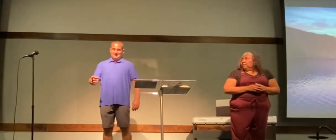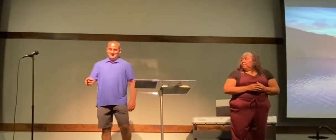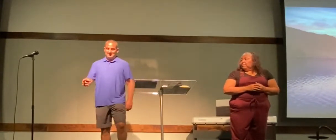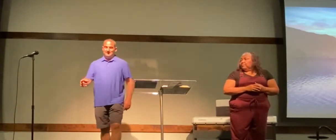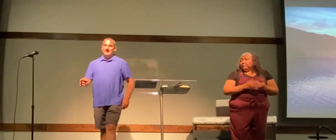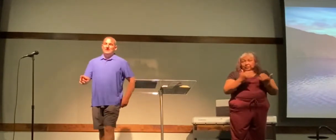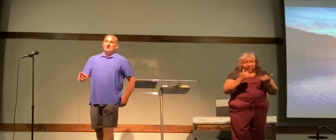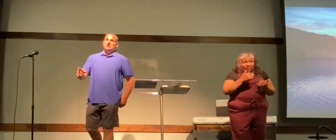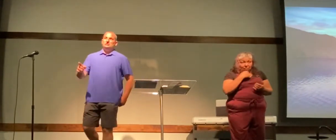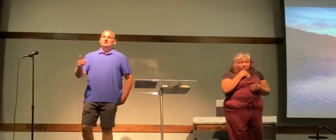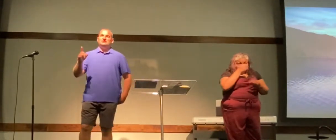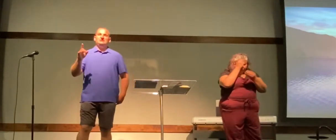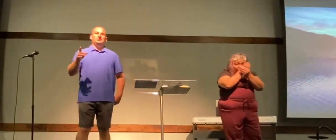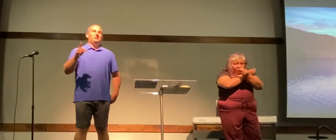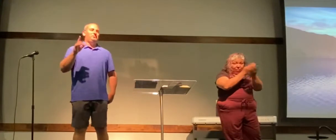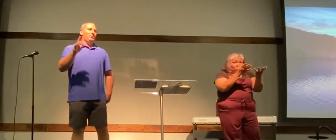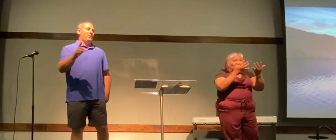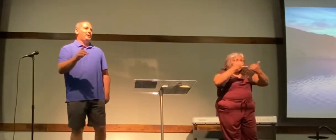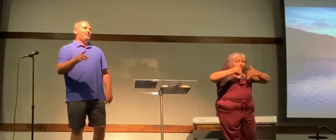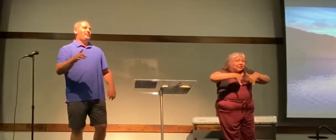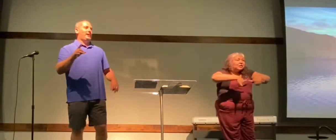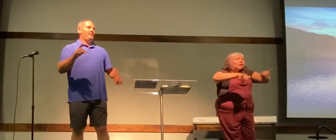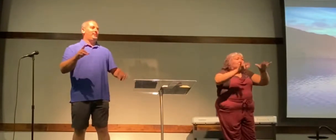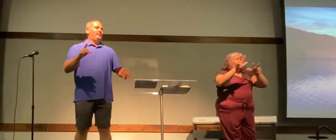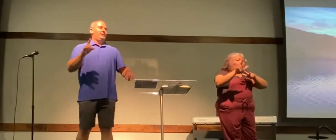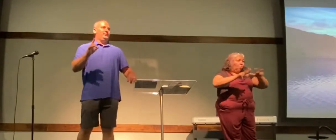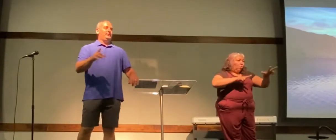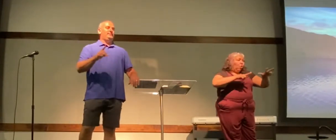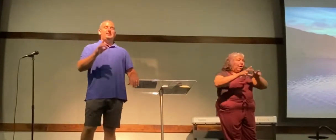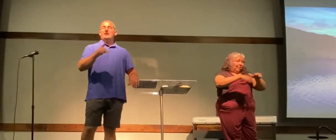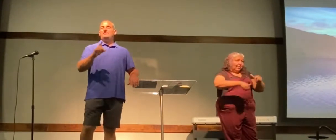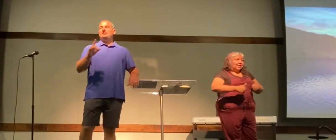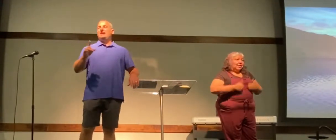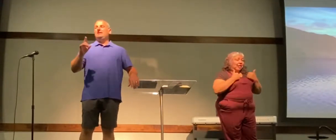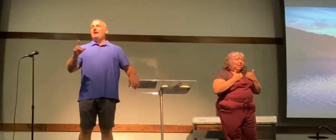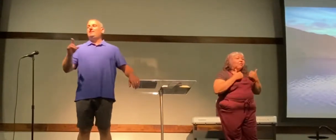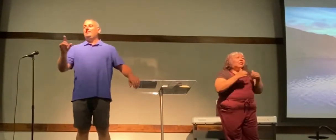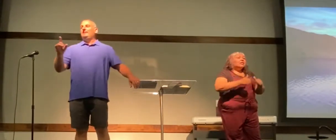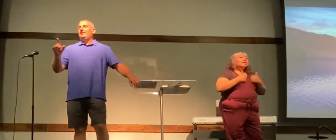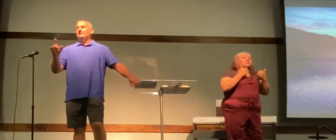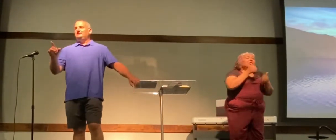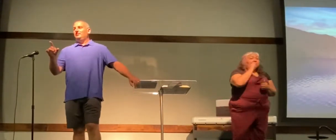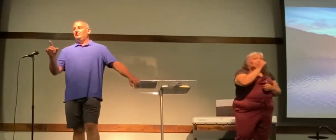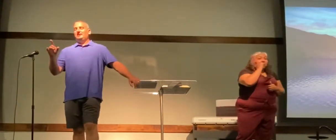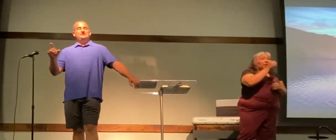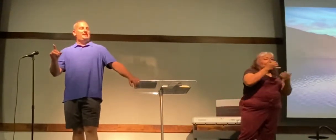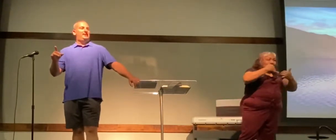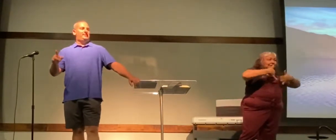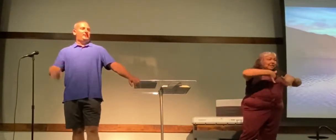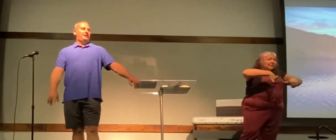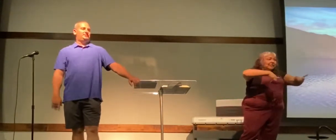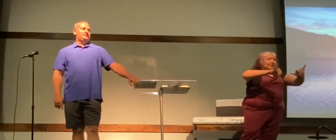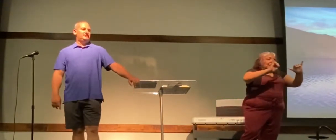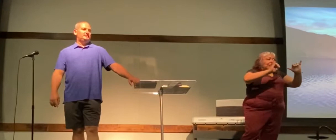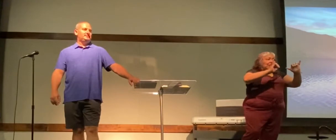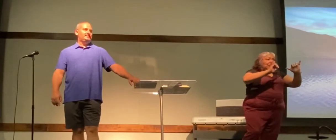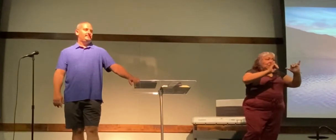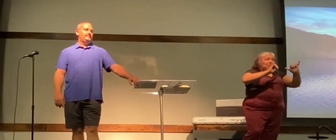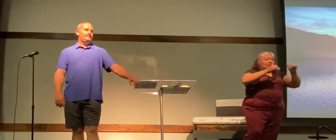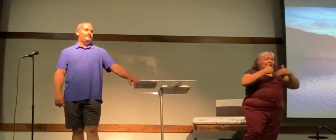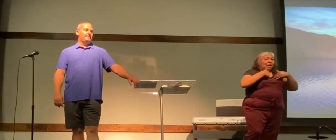Can I tell you something? You can still be walking around and living everyday life and still be in a state of